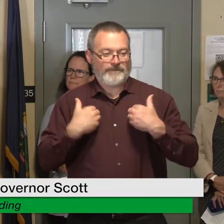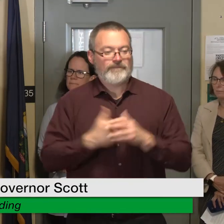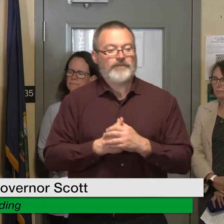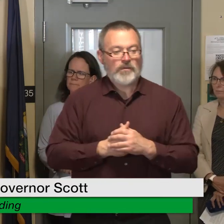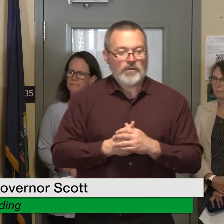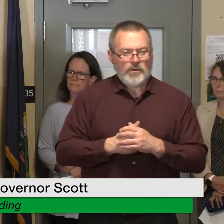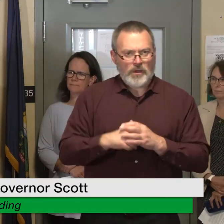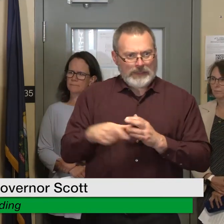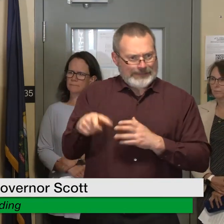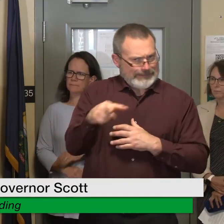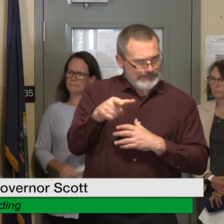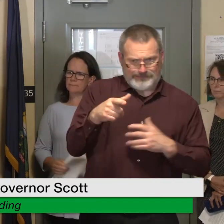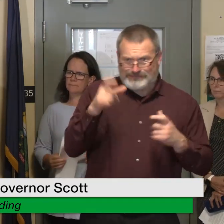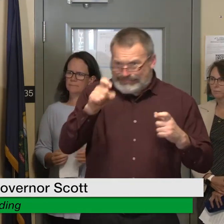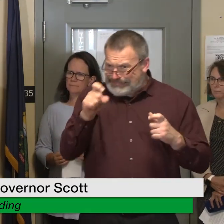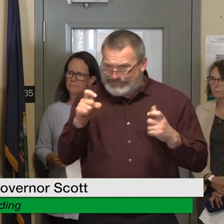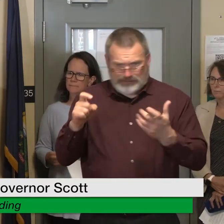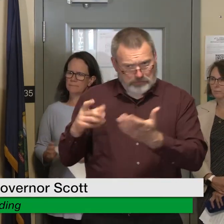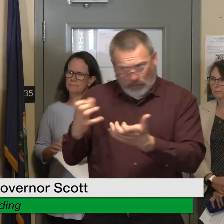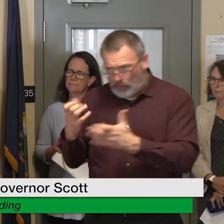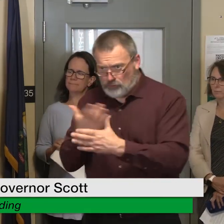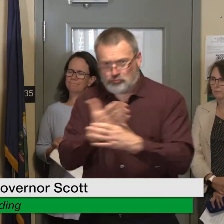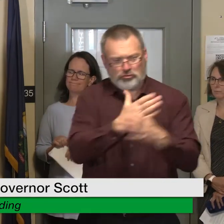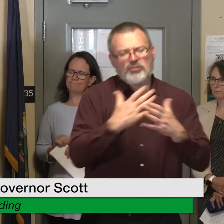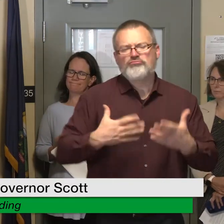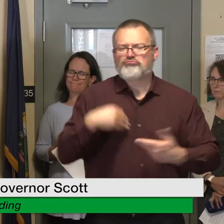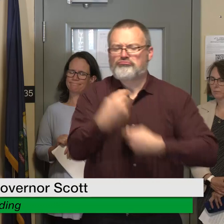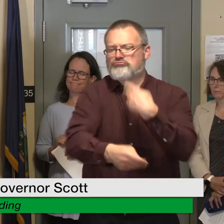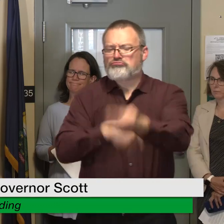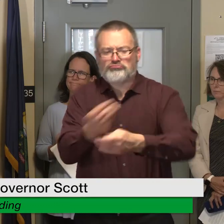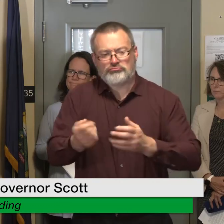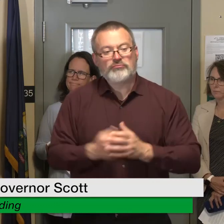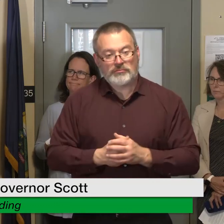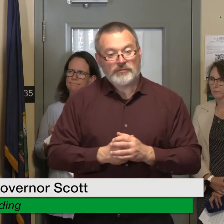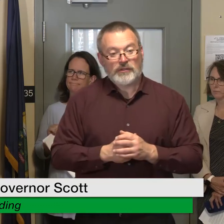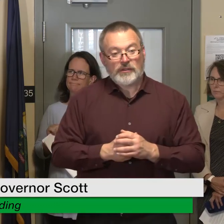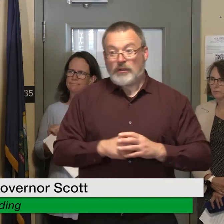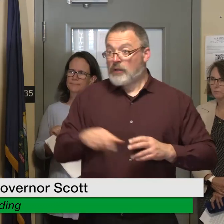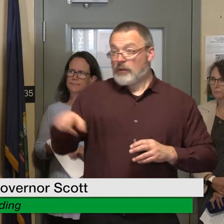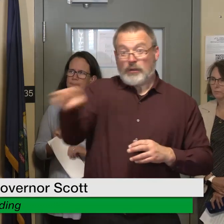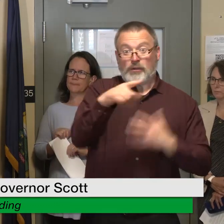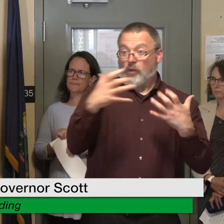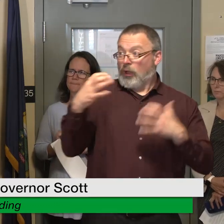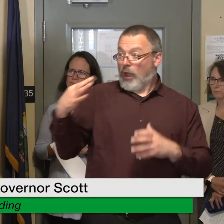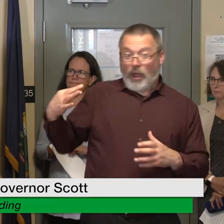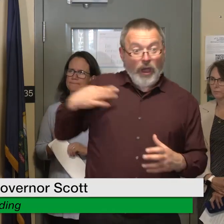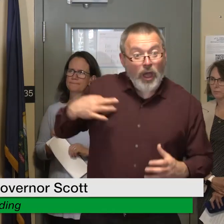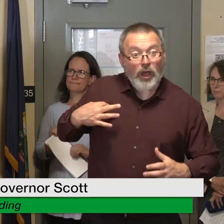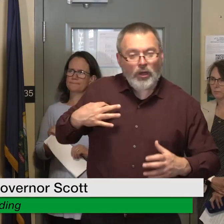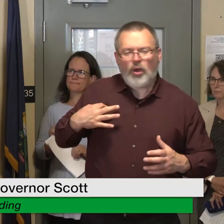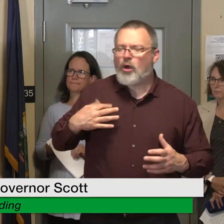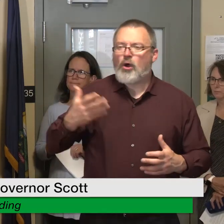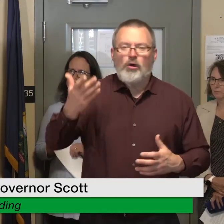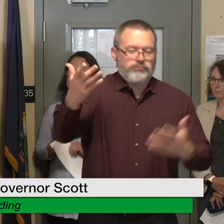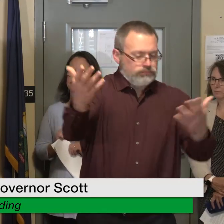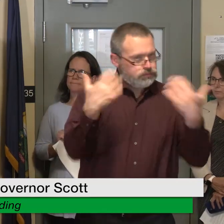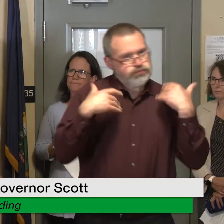yourself. If you'd like to volunteer to help your neighbors, more help is always needed. To volunteer, you can